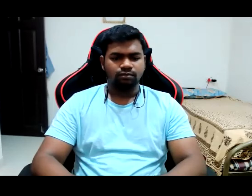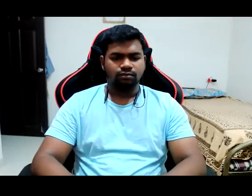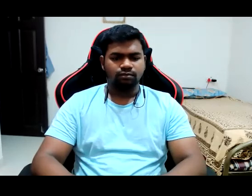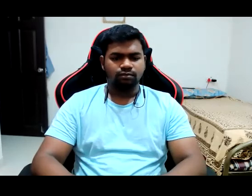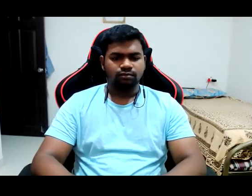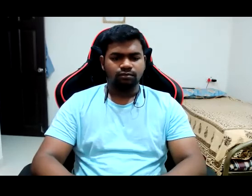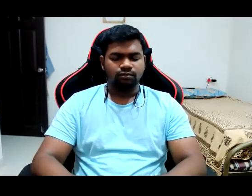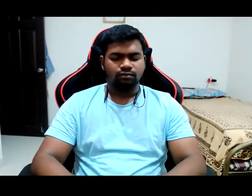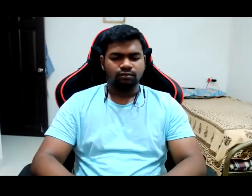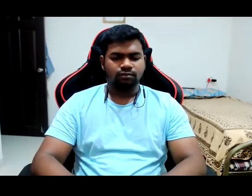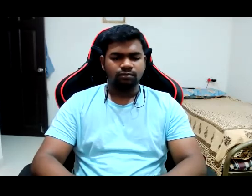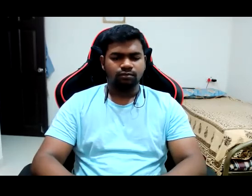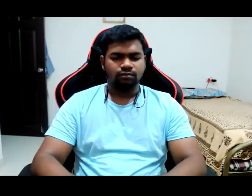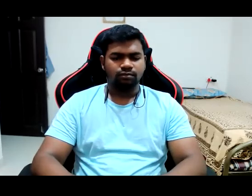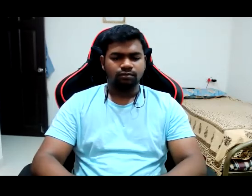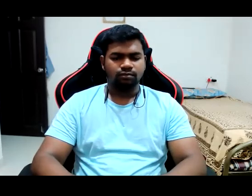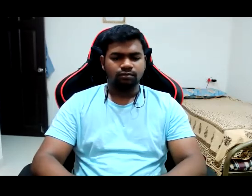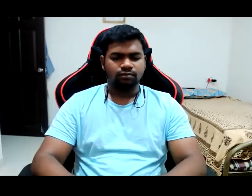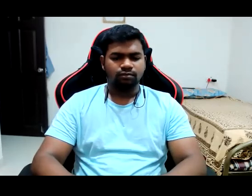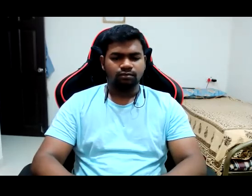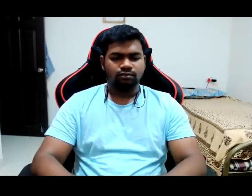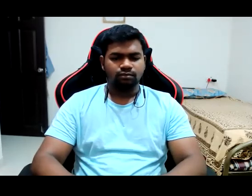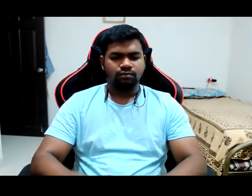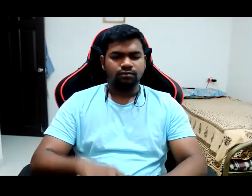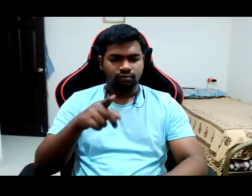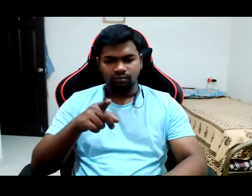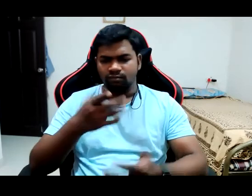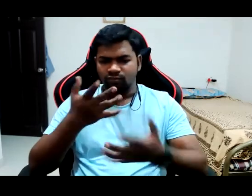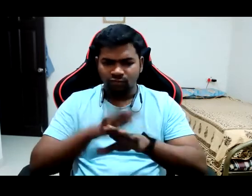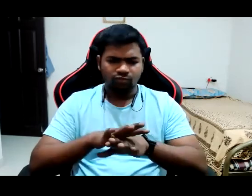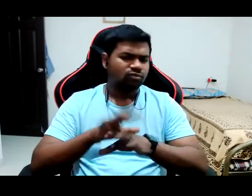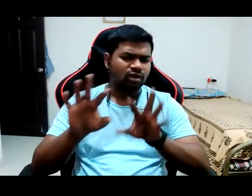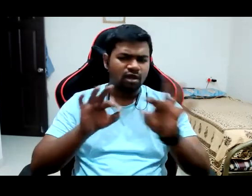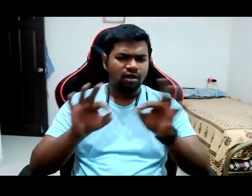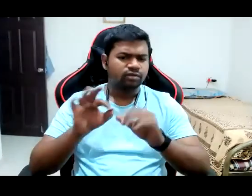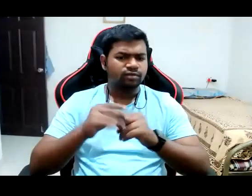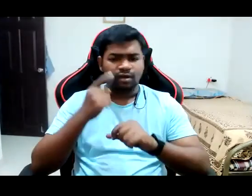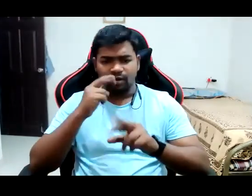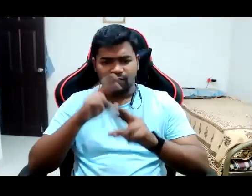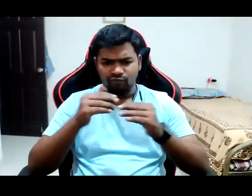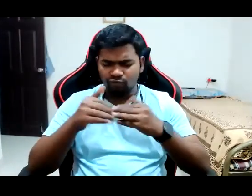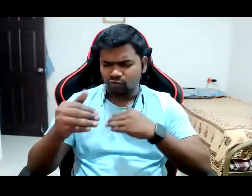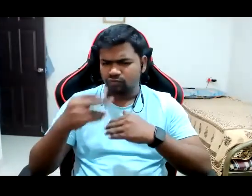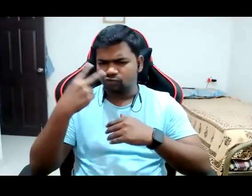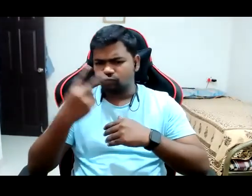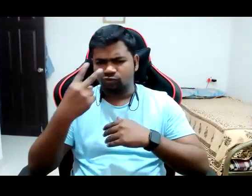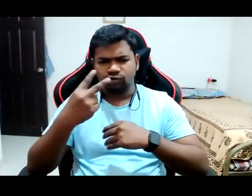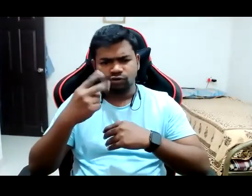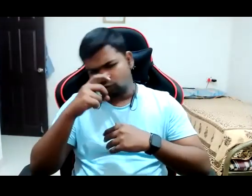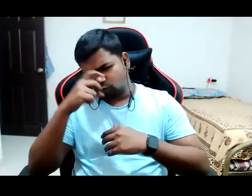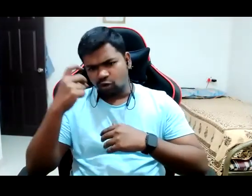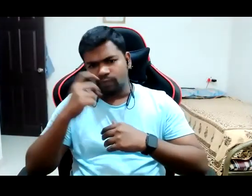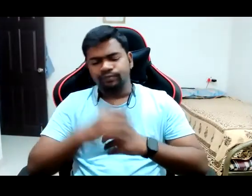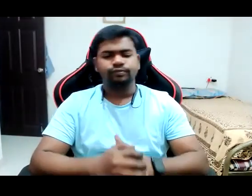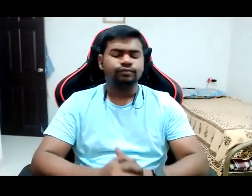slightly, my connection was gone. Yeah, so inclusive hiring is essentially, if you're looking for a job in the tech sector,